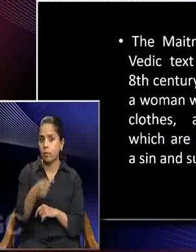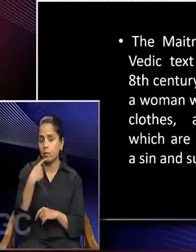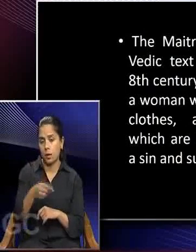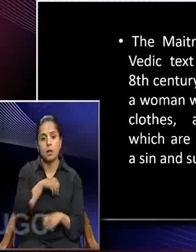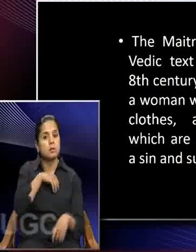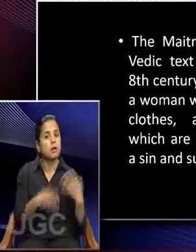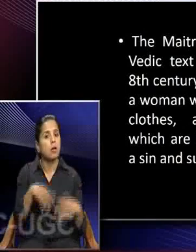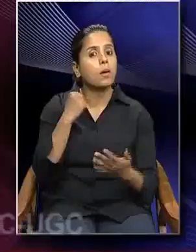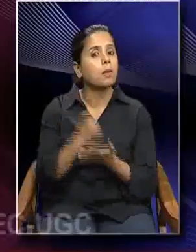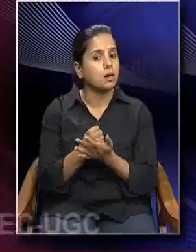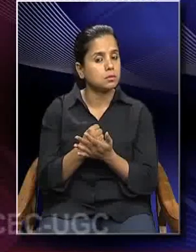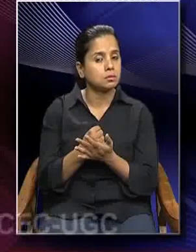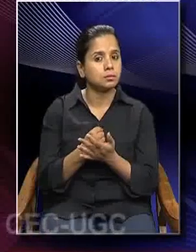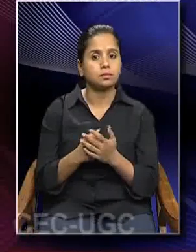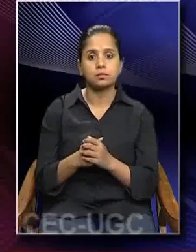suffer.